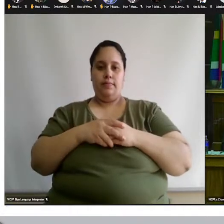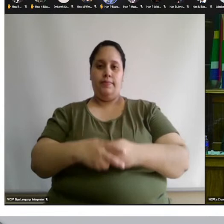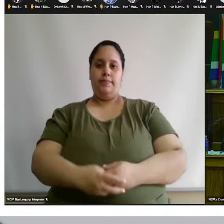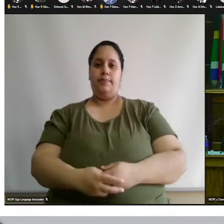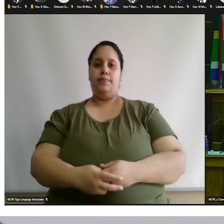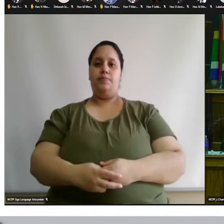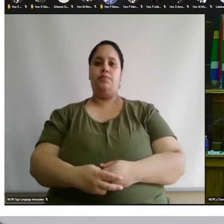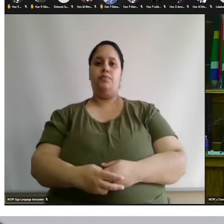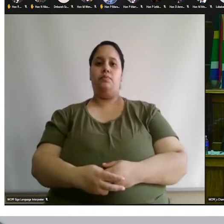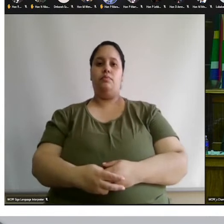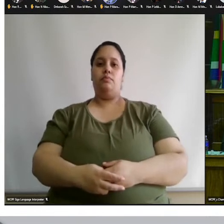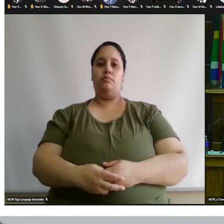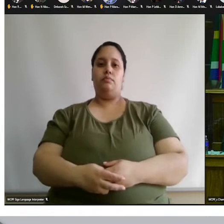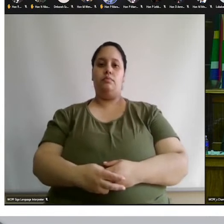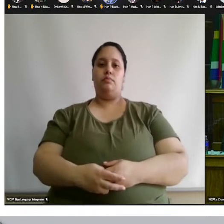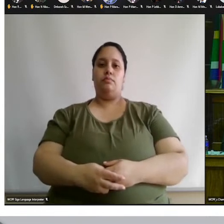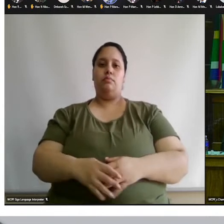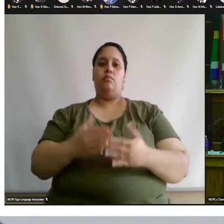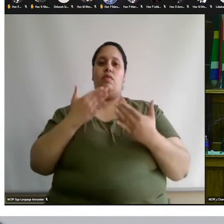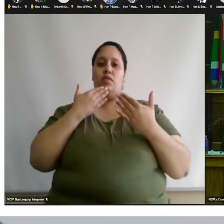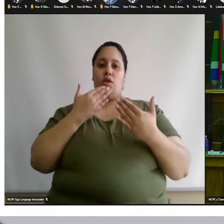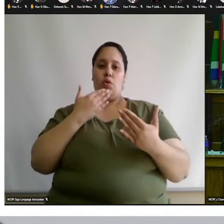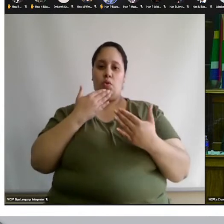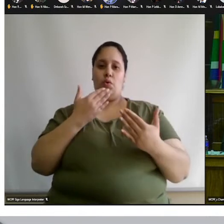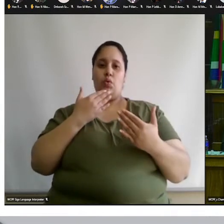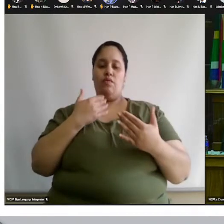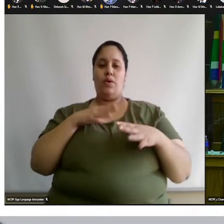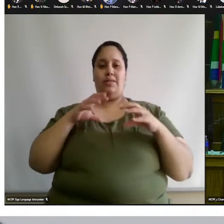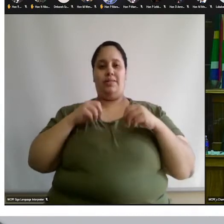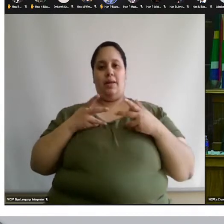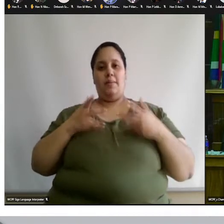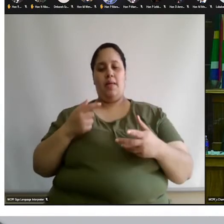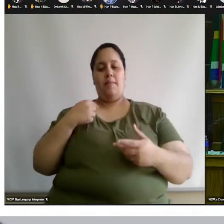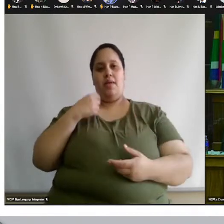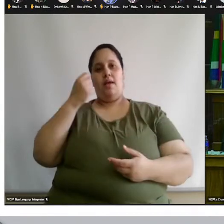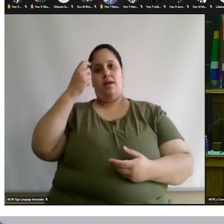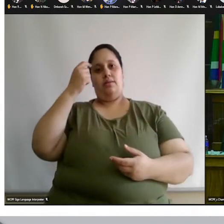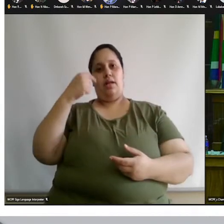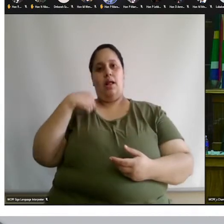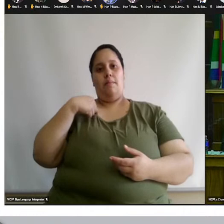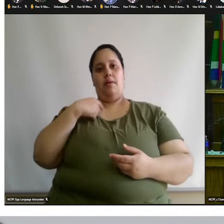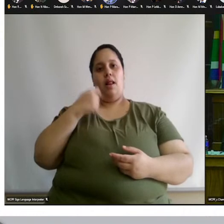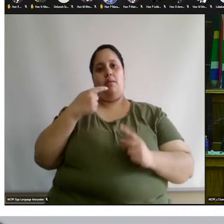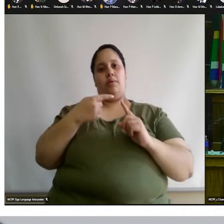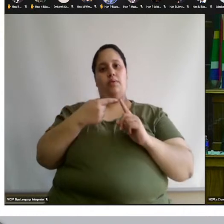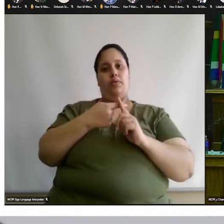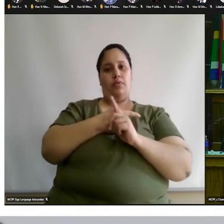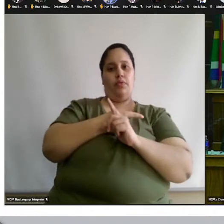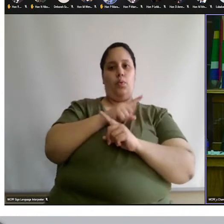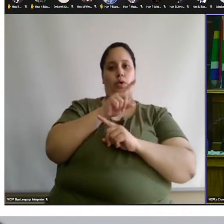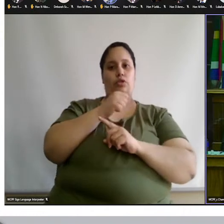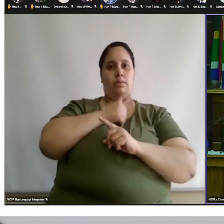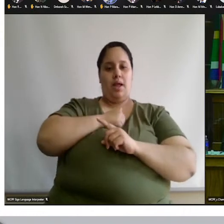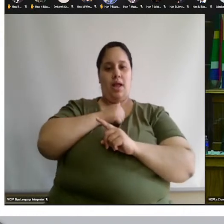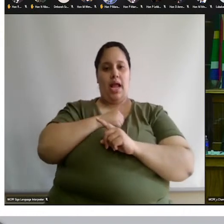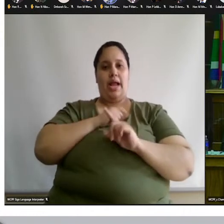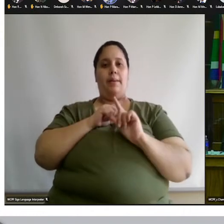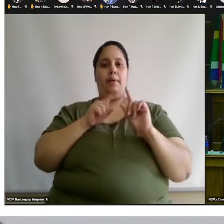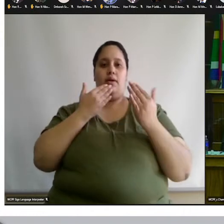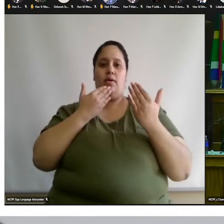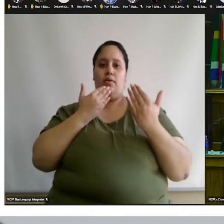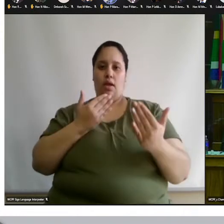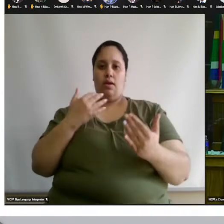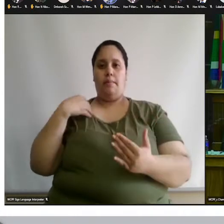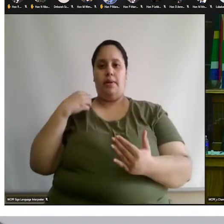me. I realize that I perhaps was offline with a question, but I still thank the Minister